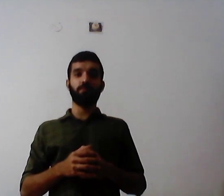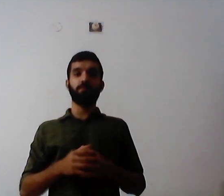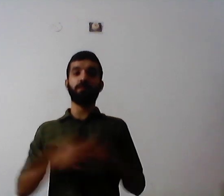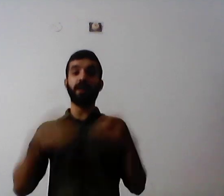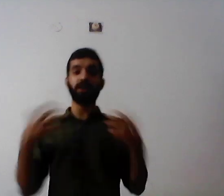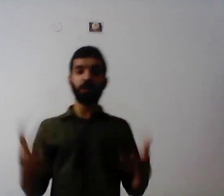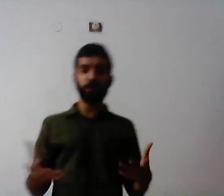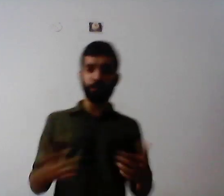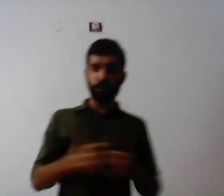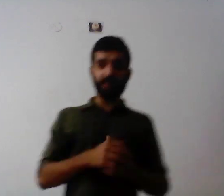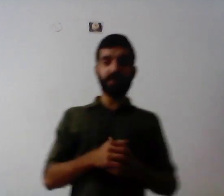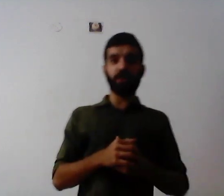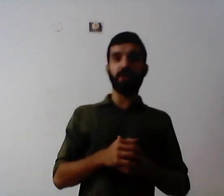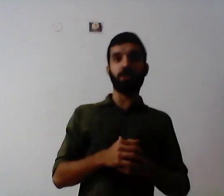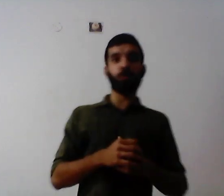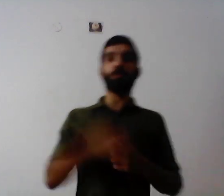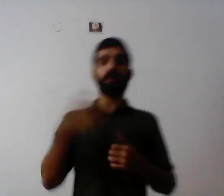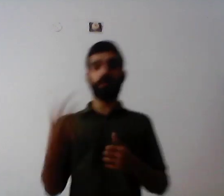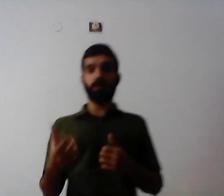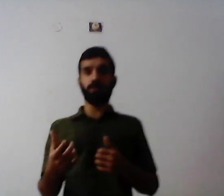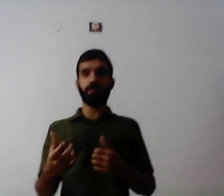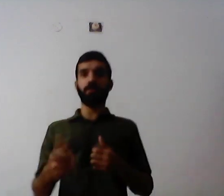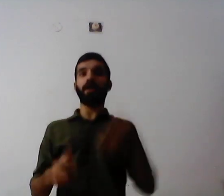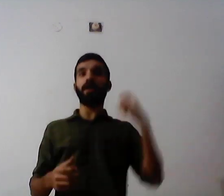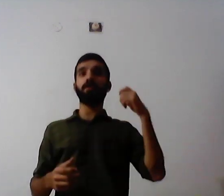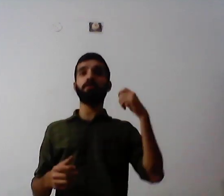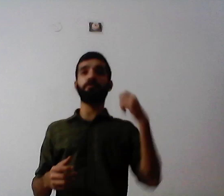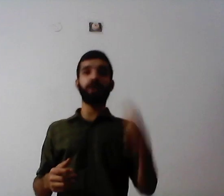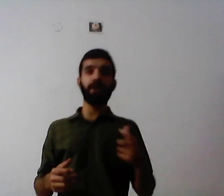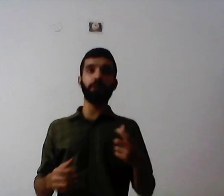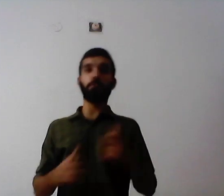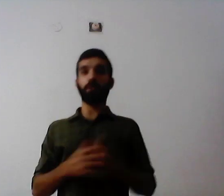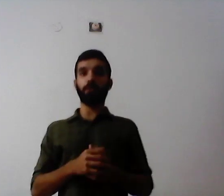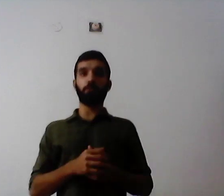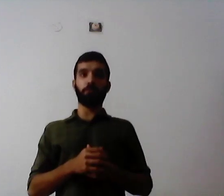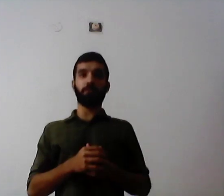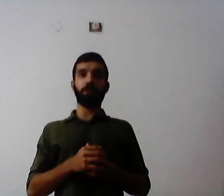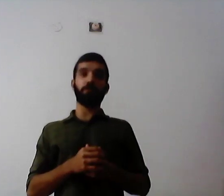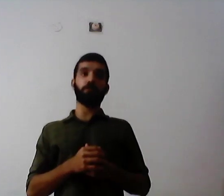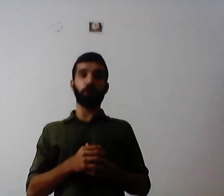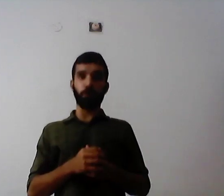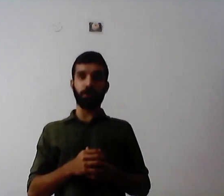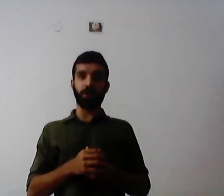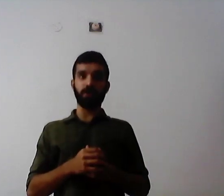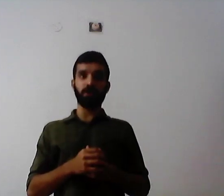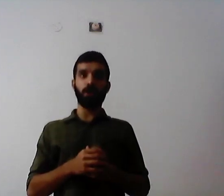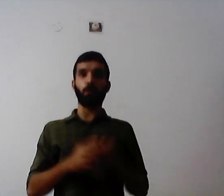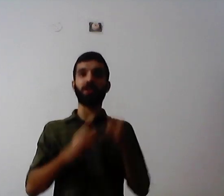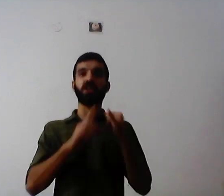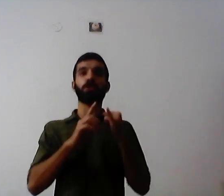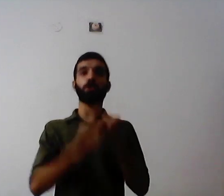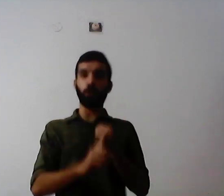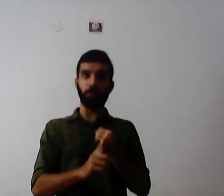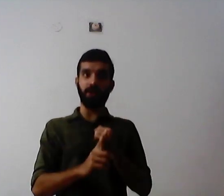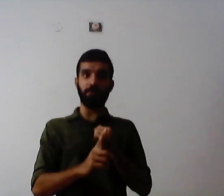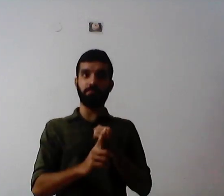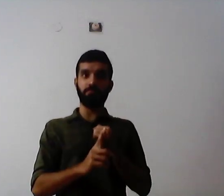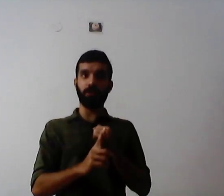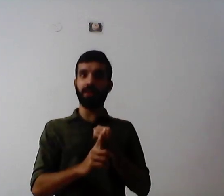the agenda of today's session is to discuss another very important property of solutions, which is solubility. Okay, a